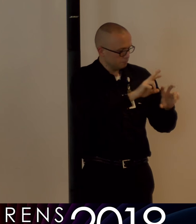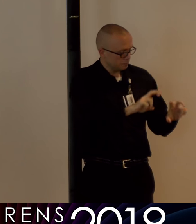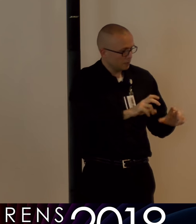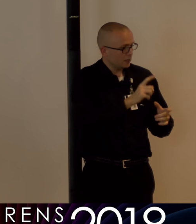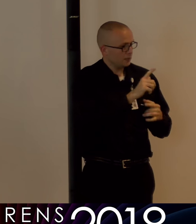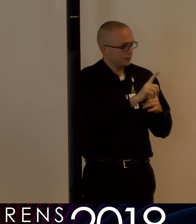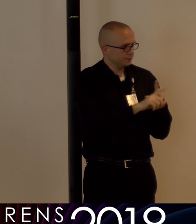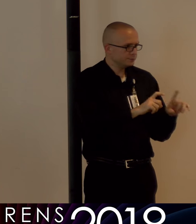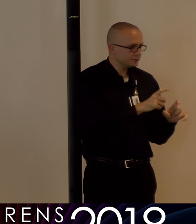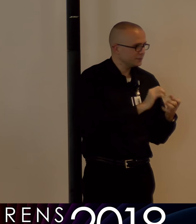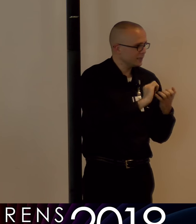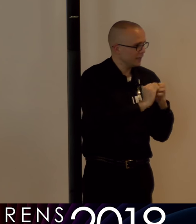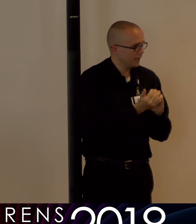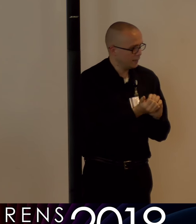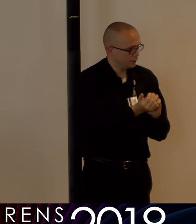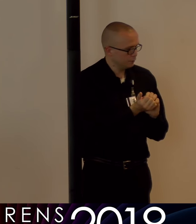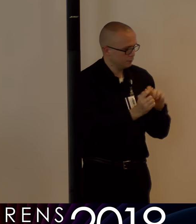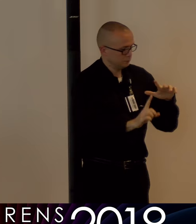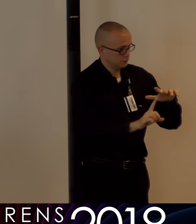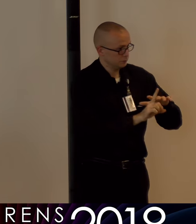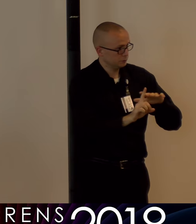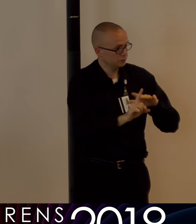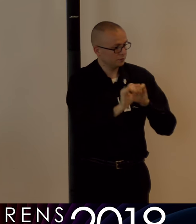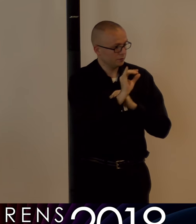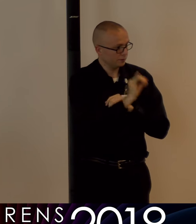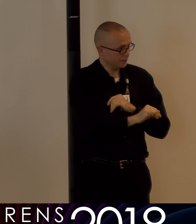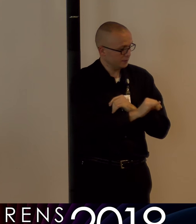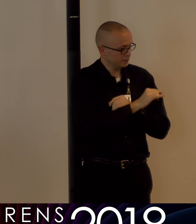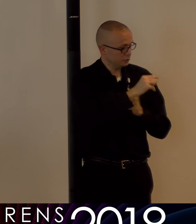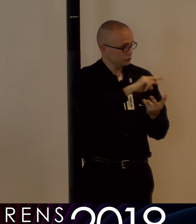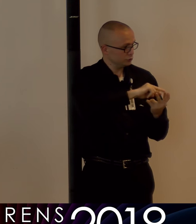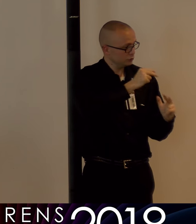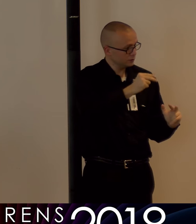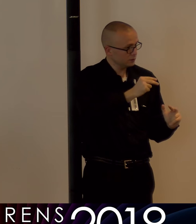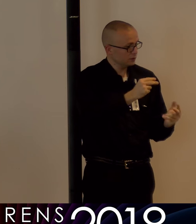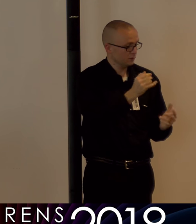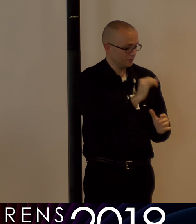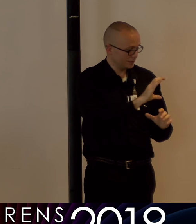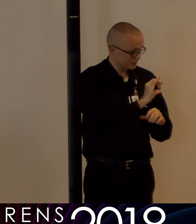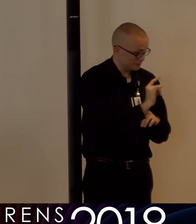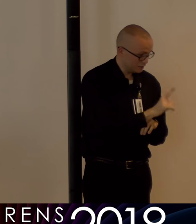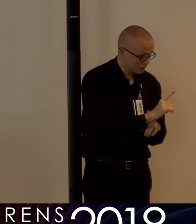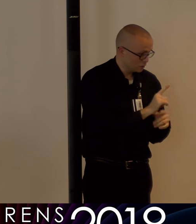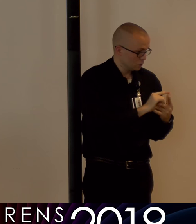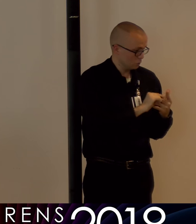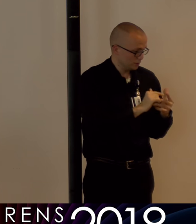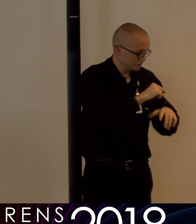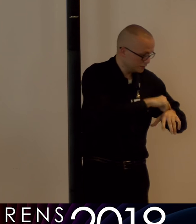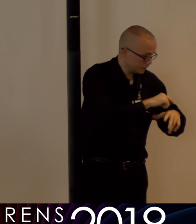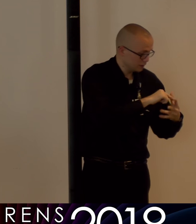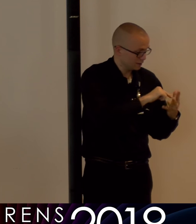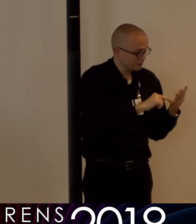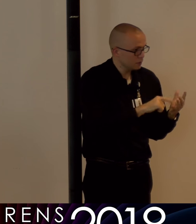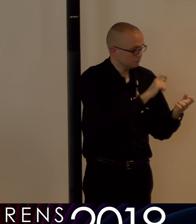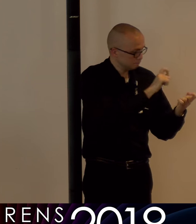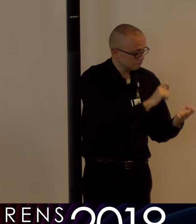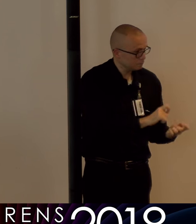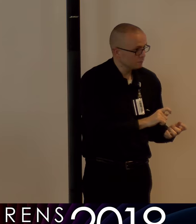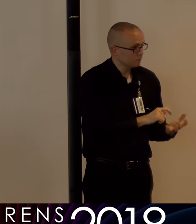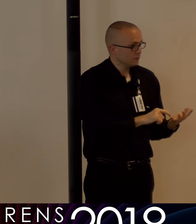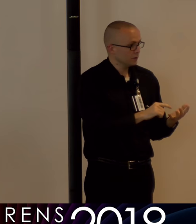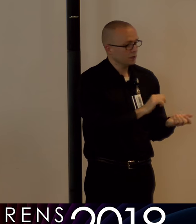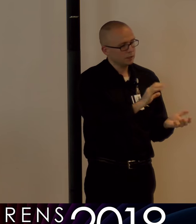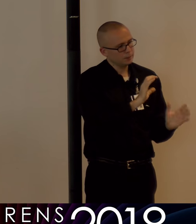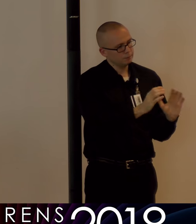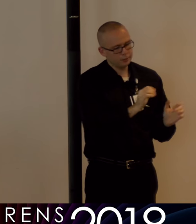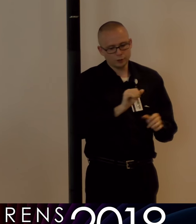like, how does expression of this particular gene in this particular cell at this particular time compare to